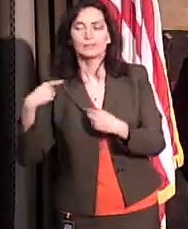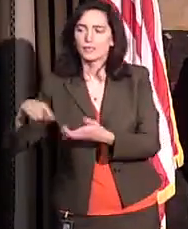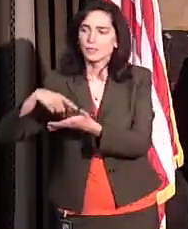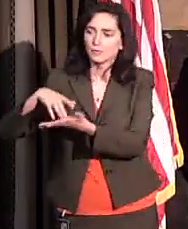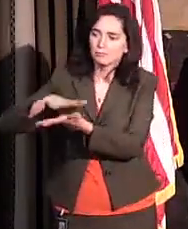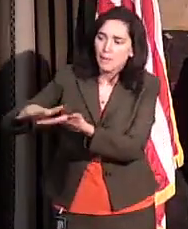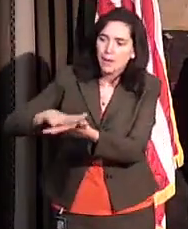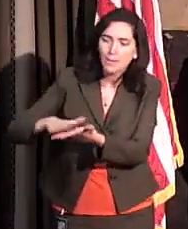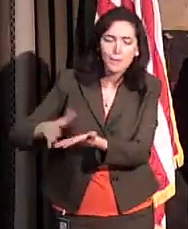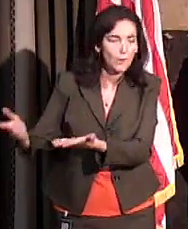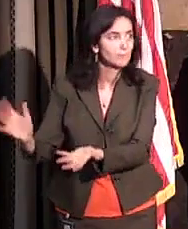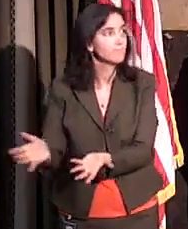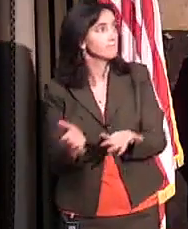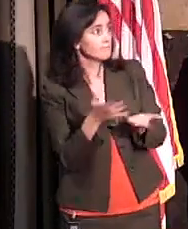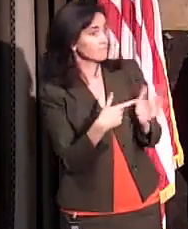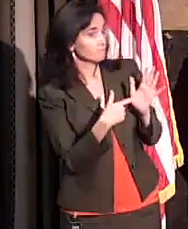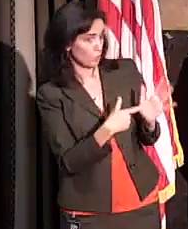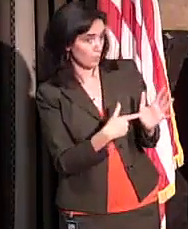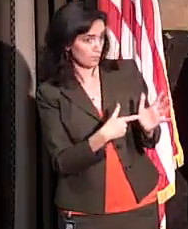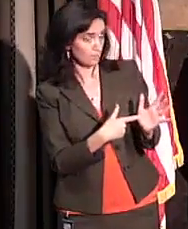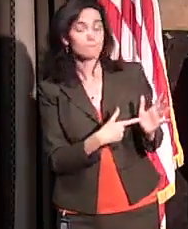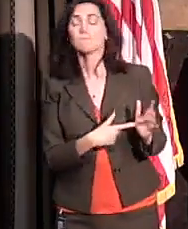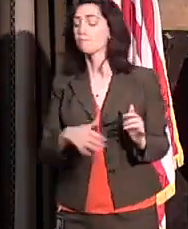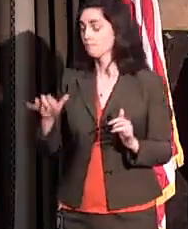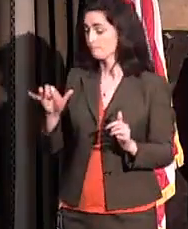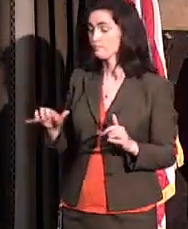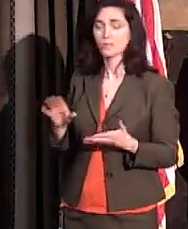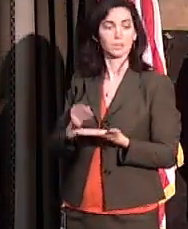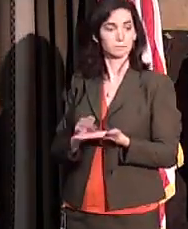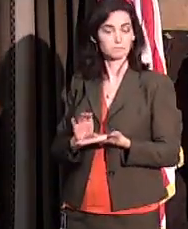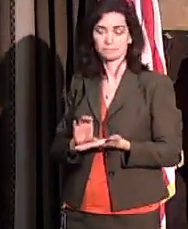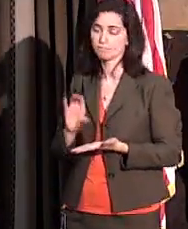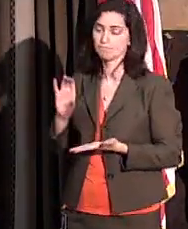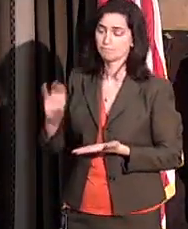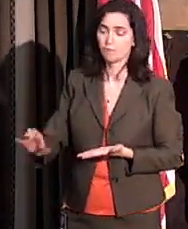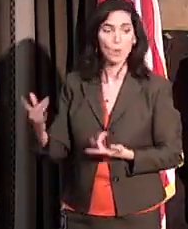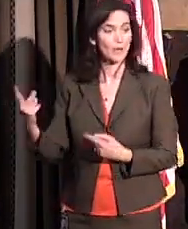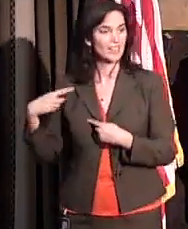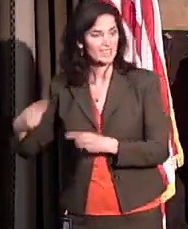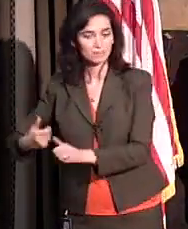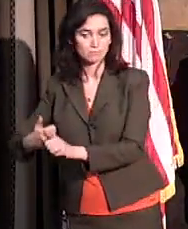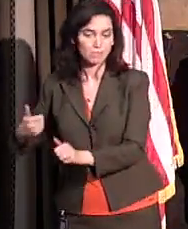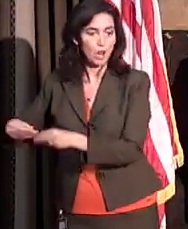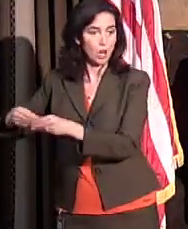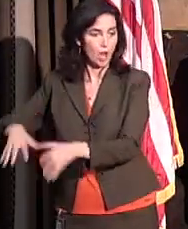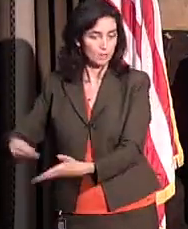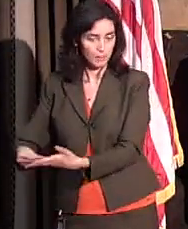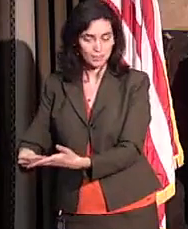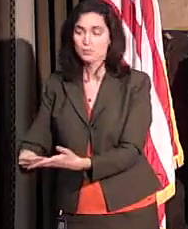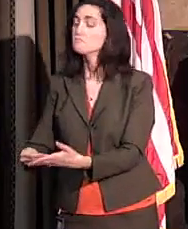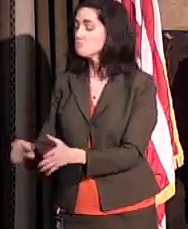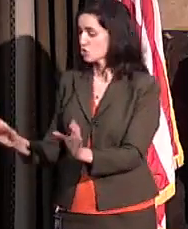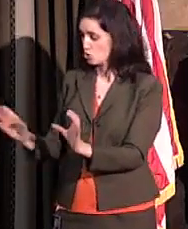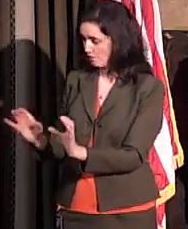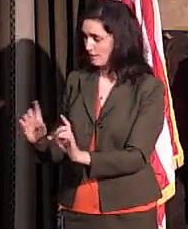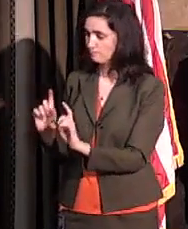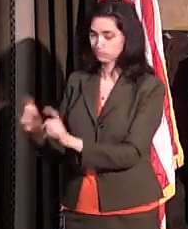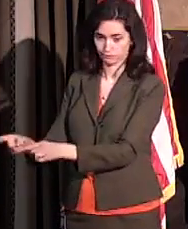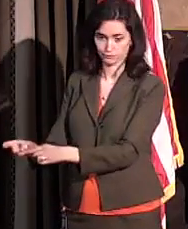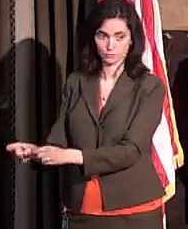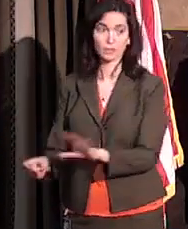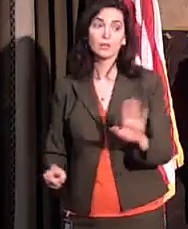But they were able to then get funded for those losses once they were certified. Well, that wasn't available